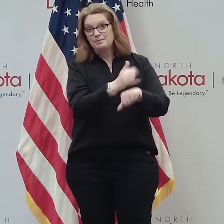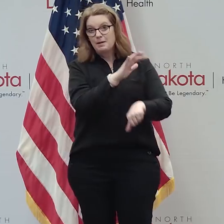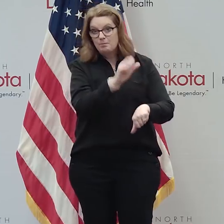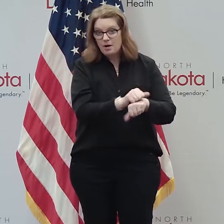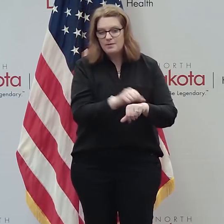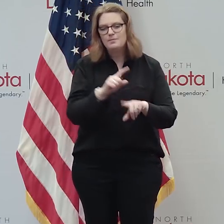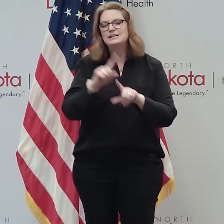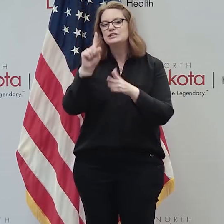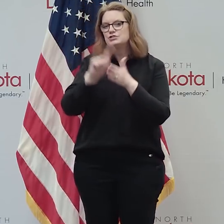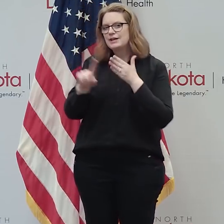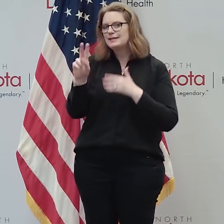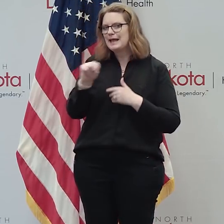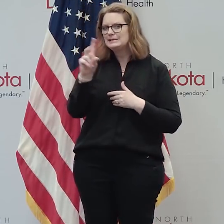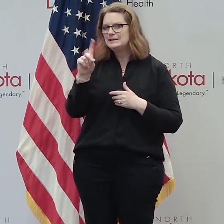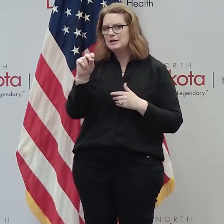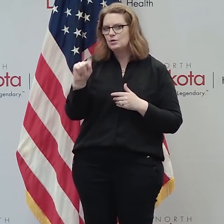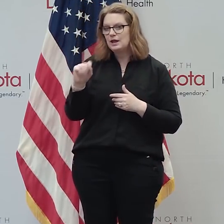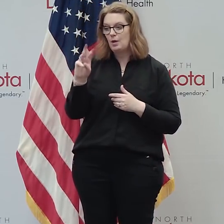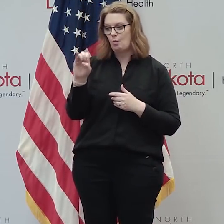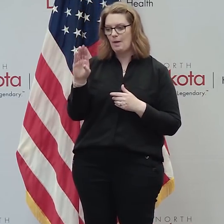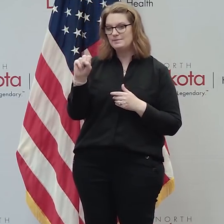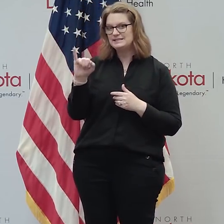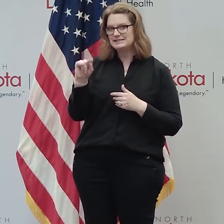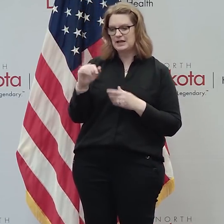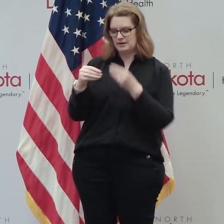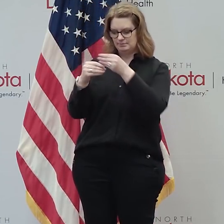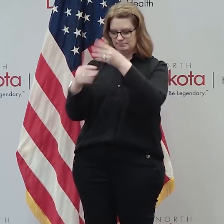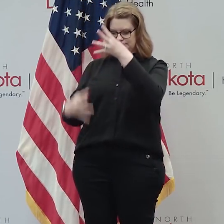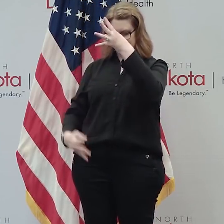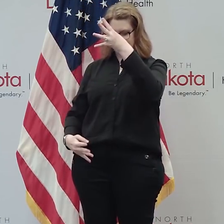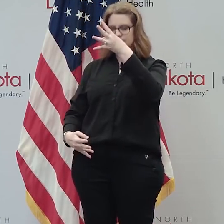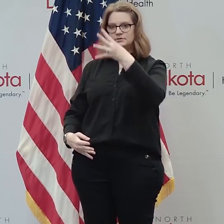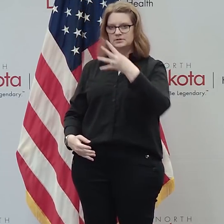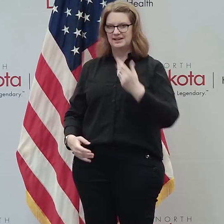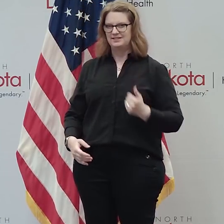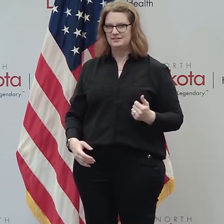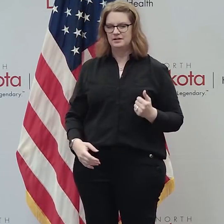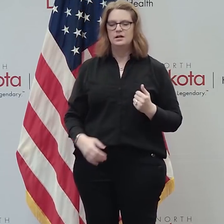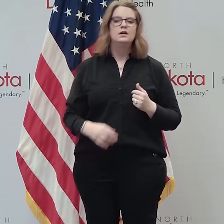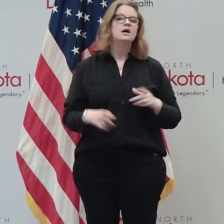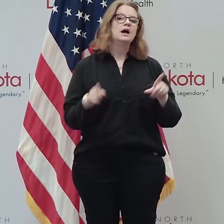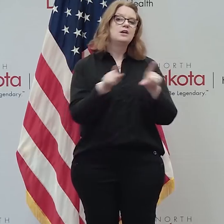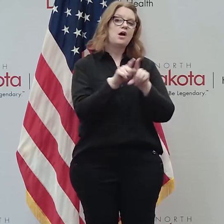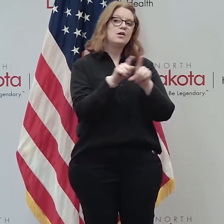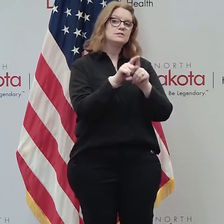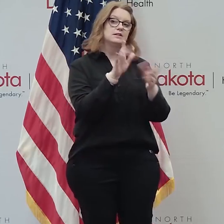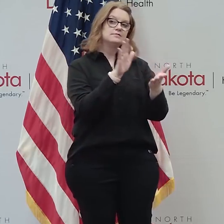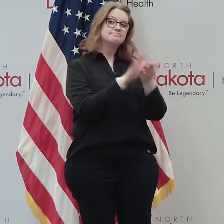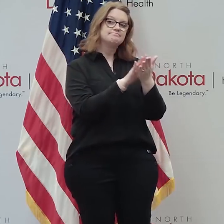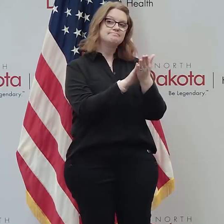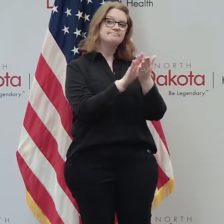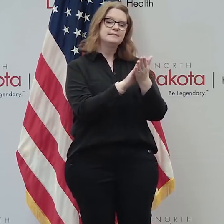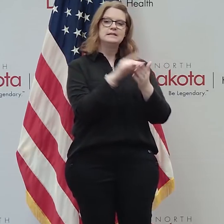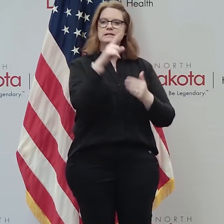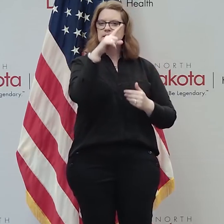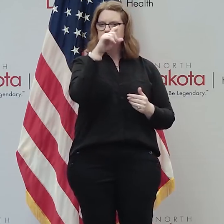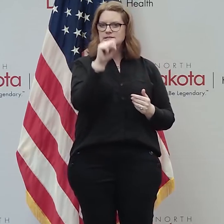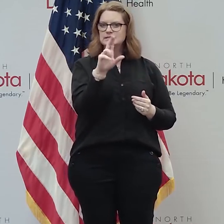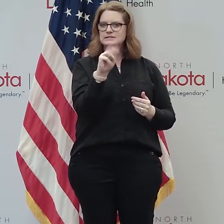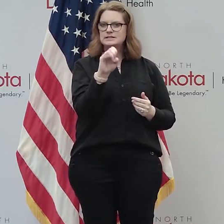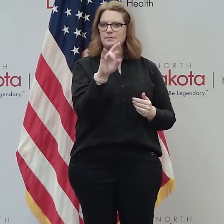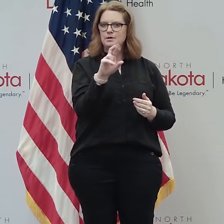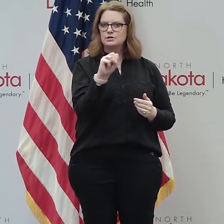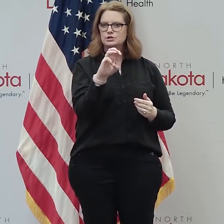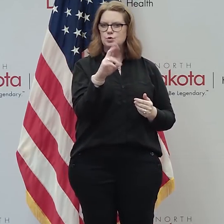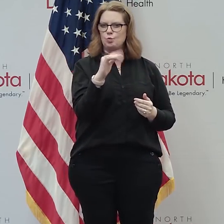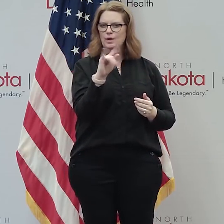the NDDOT website because more and more things are moving online. And also a shout out, Summer Schweitzer,